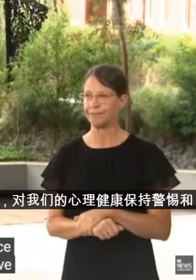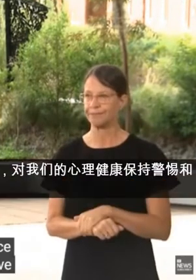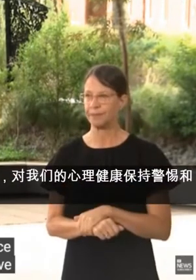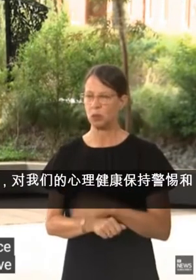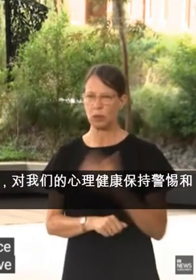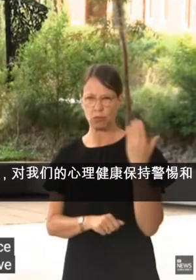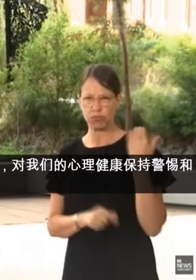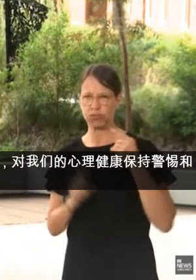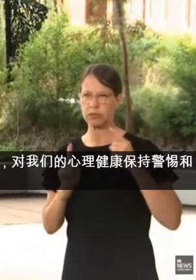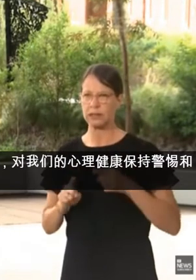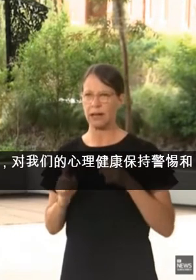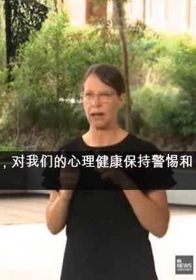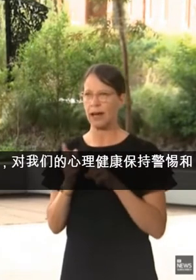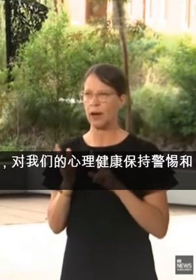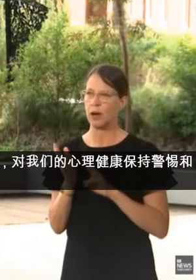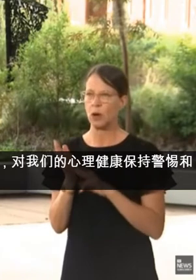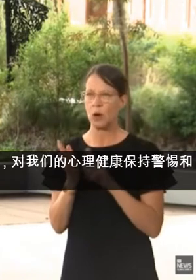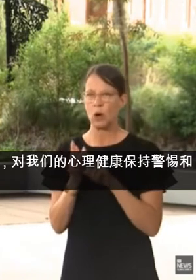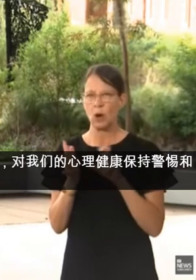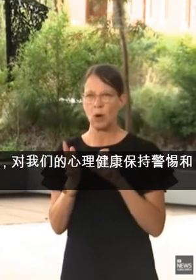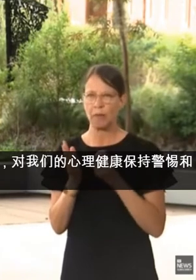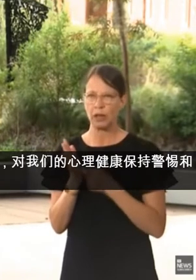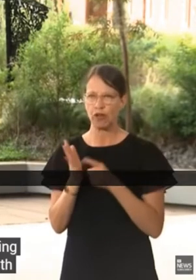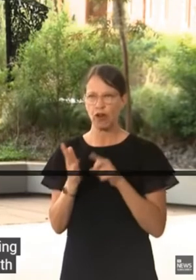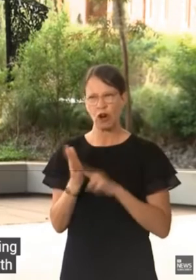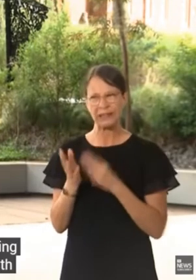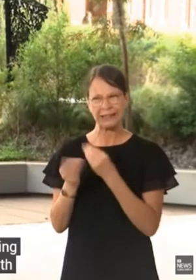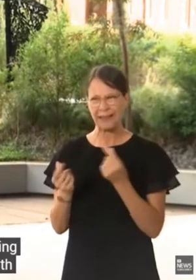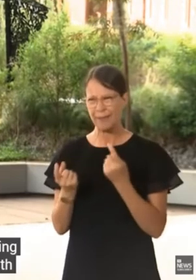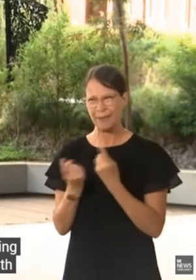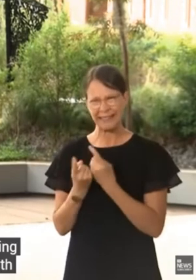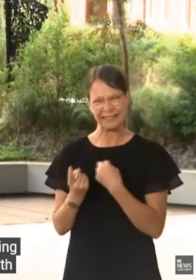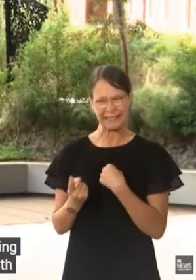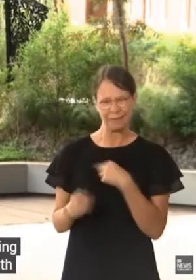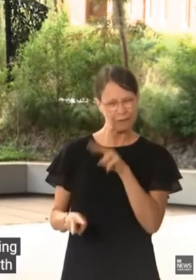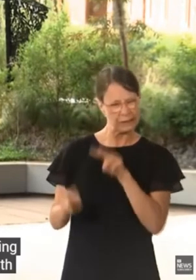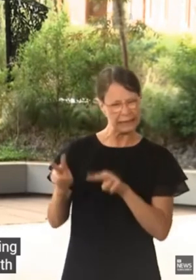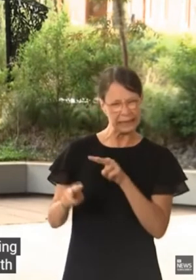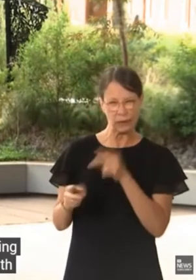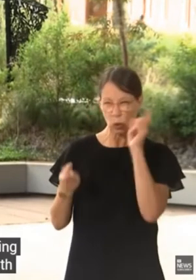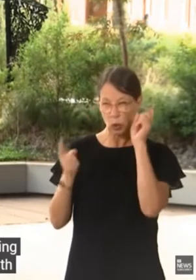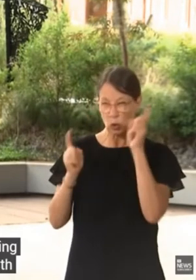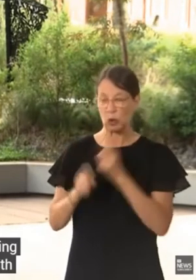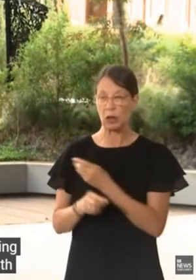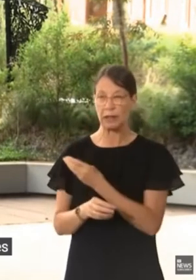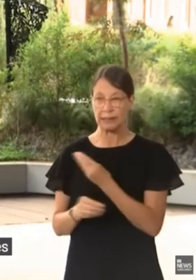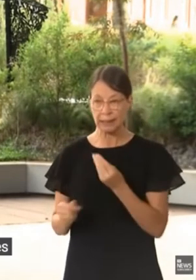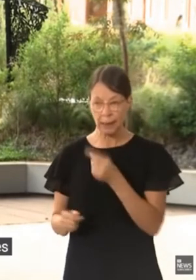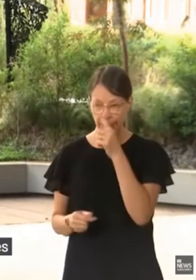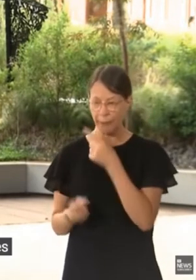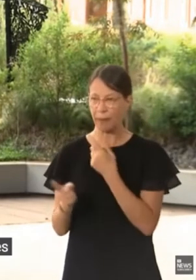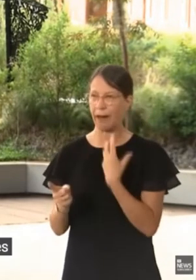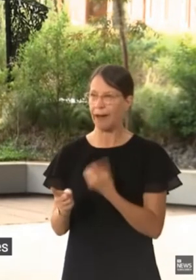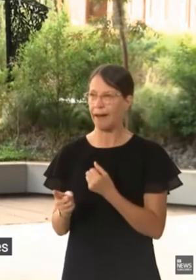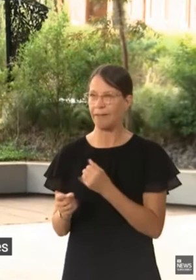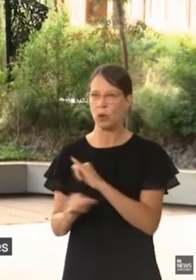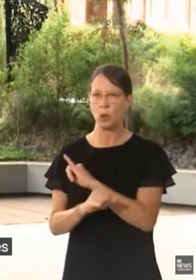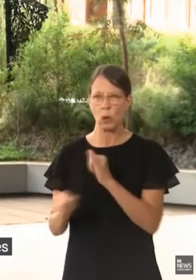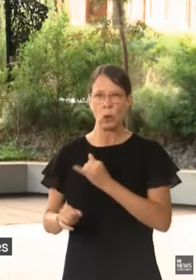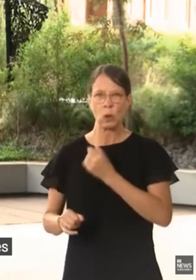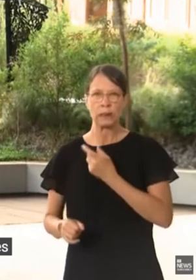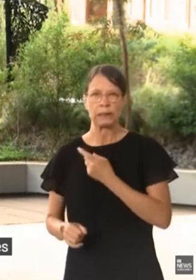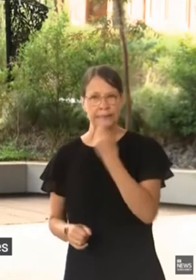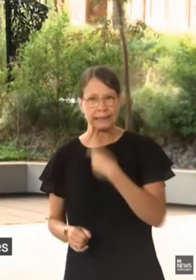Omicron wave, we have seen some concerning signals that some people with serious mental health issues might be